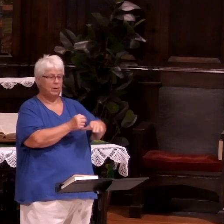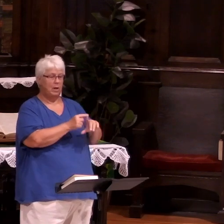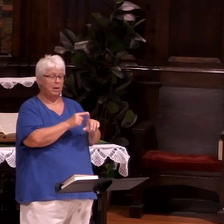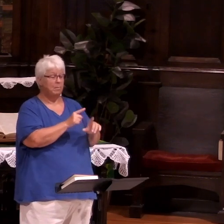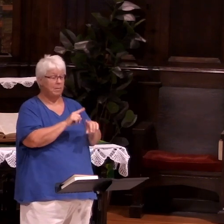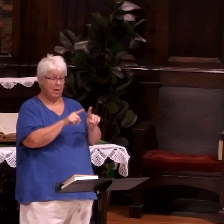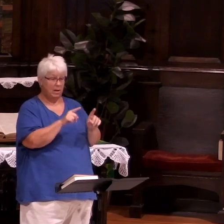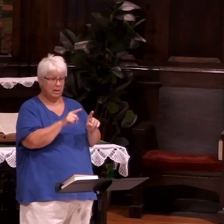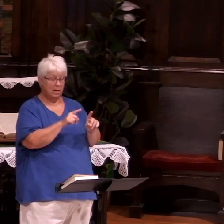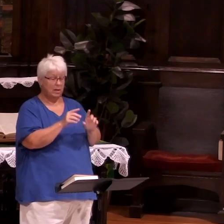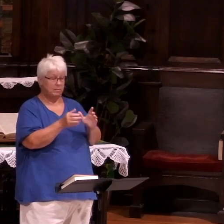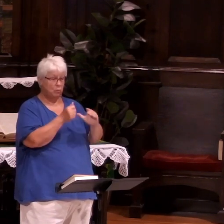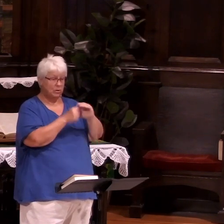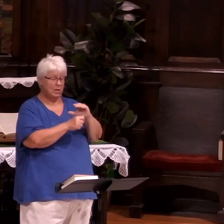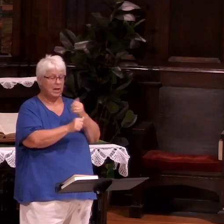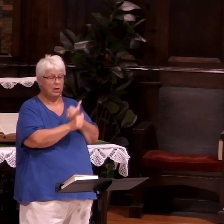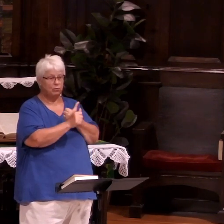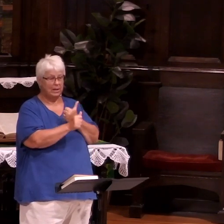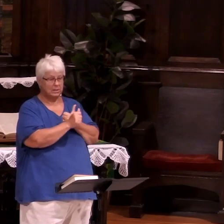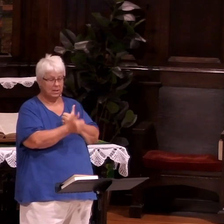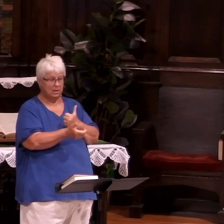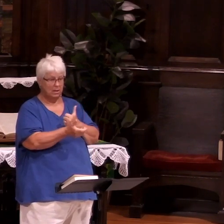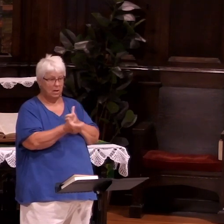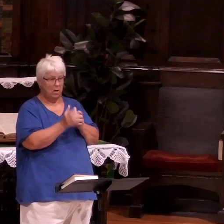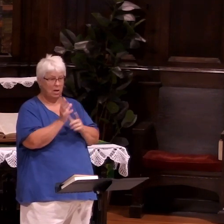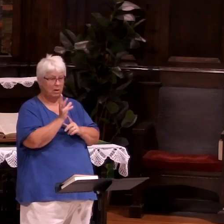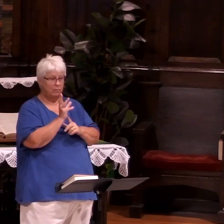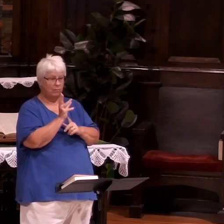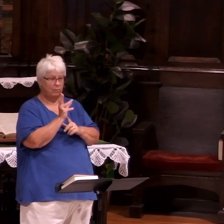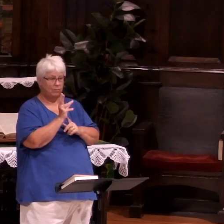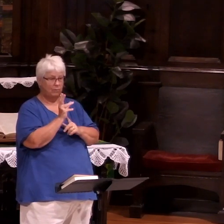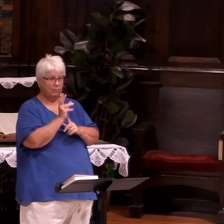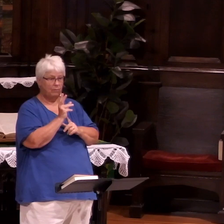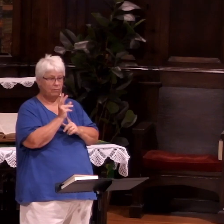it actually puts it at risk of being